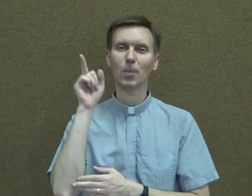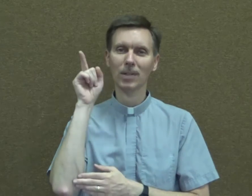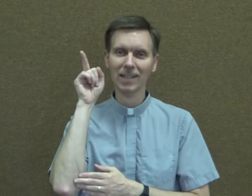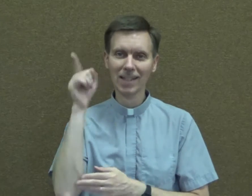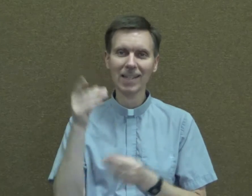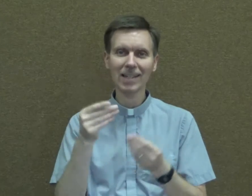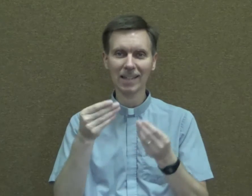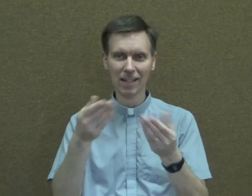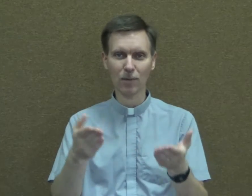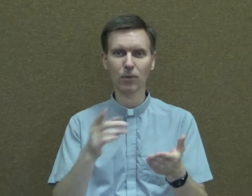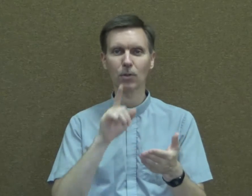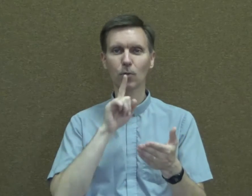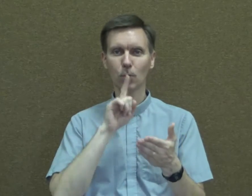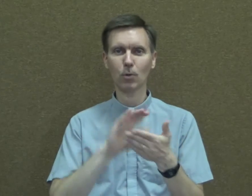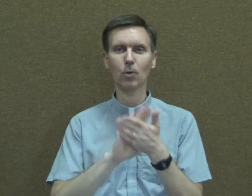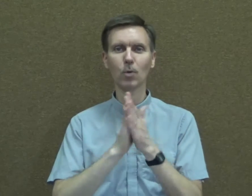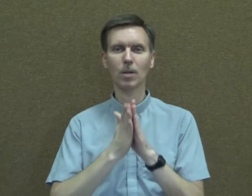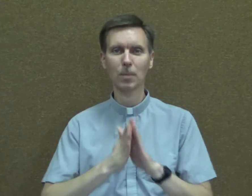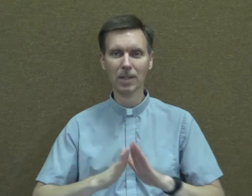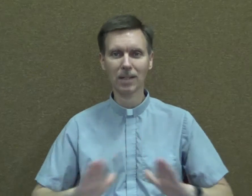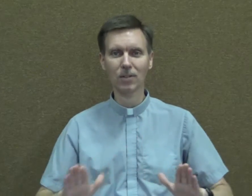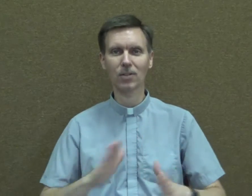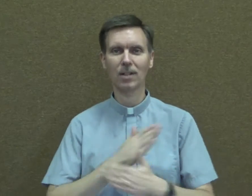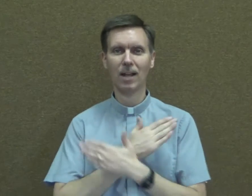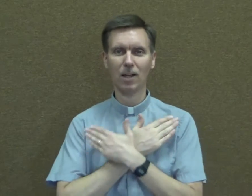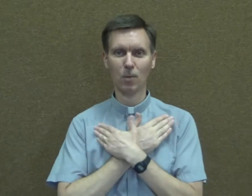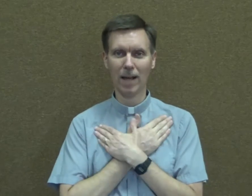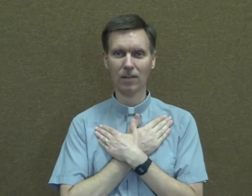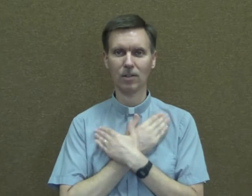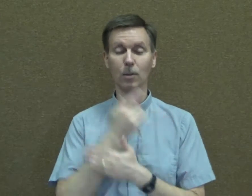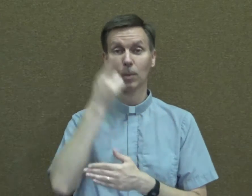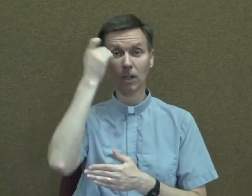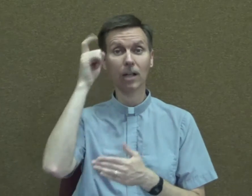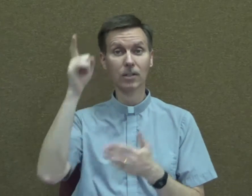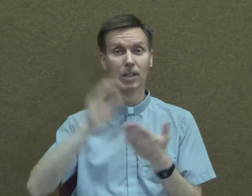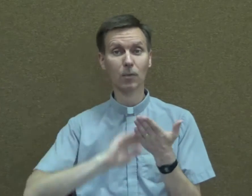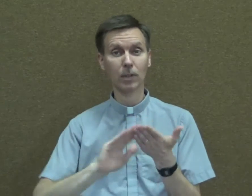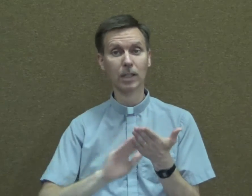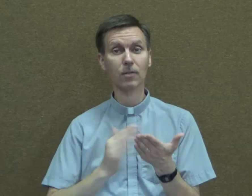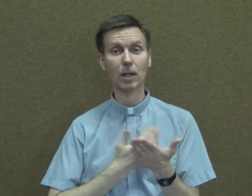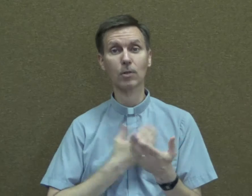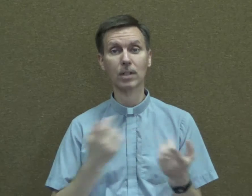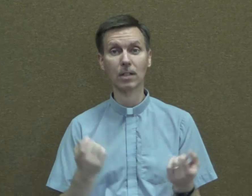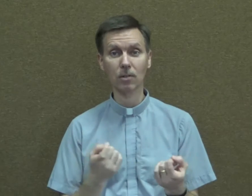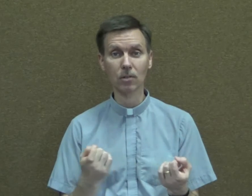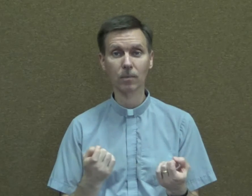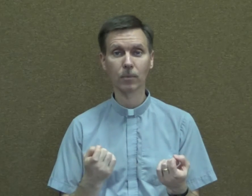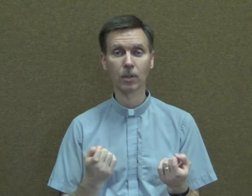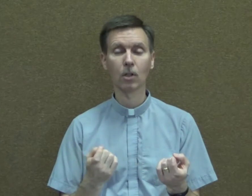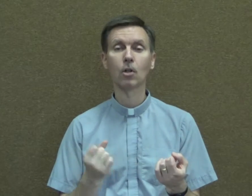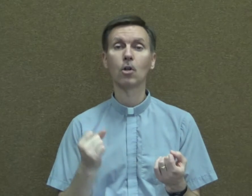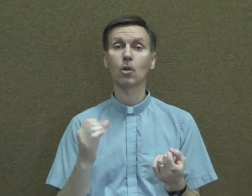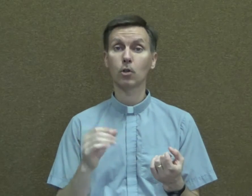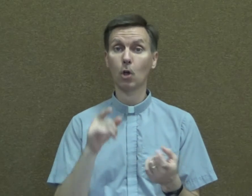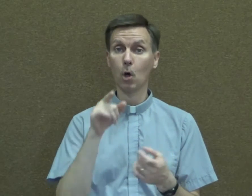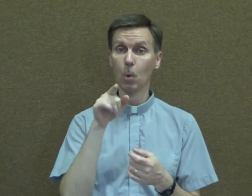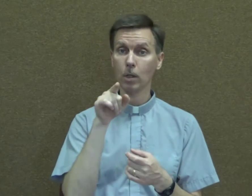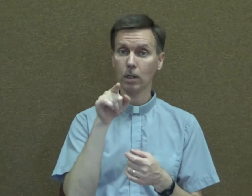But He gives true peace and rest because He forgives our sins. So